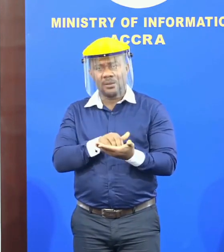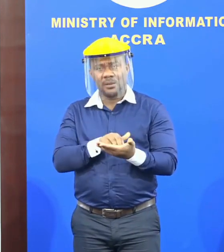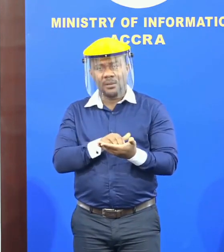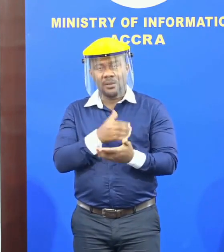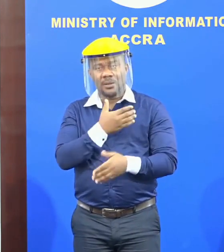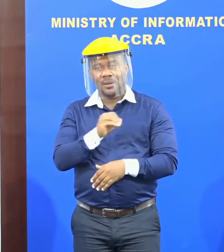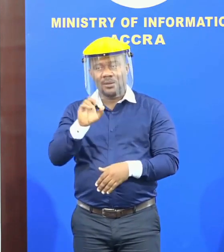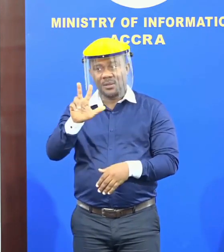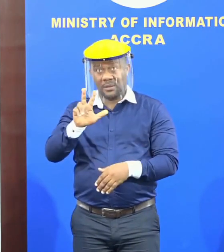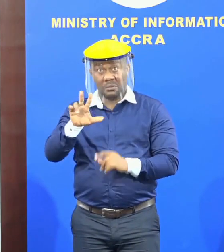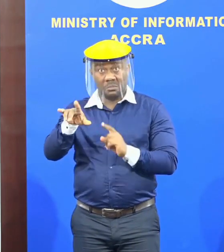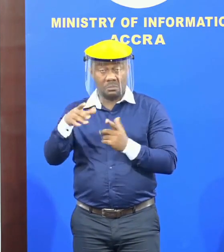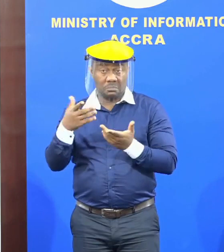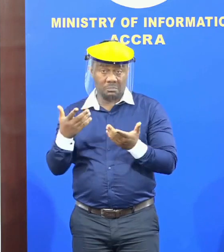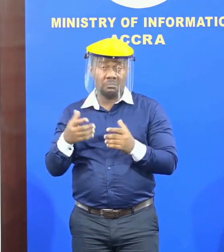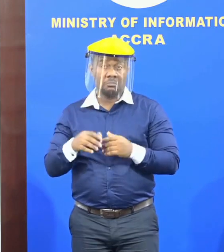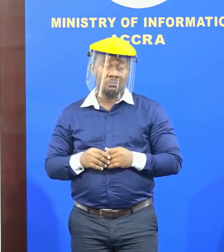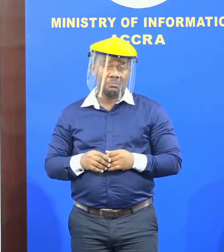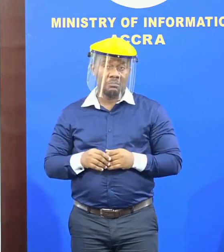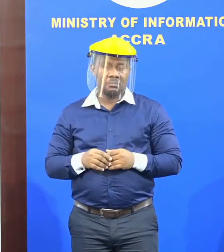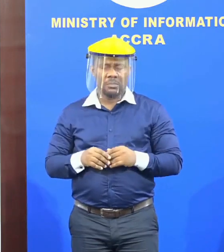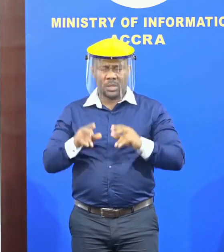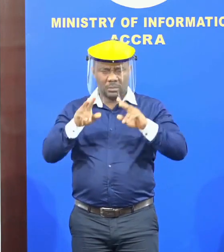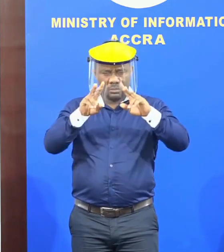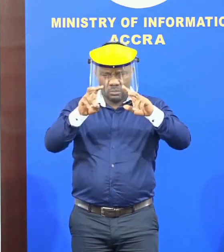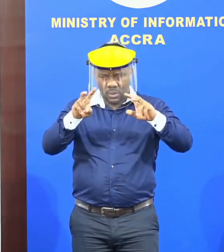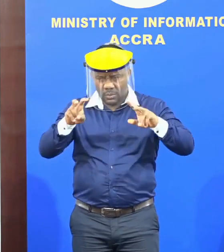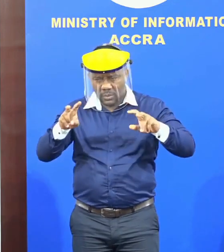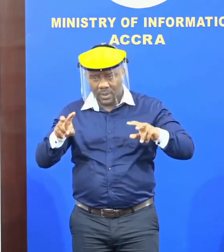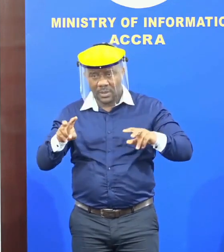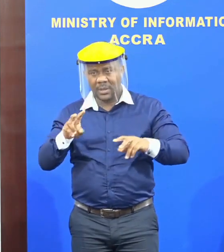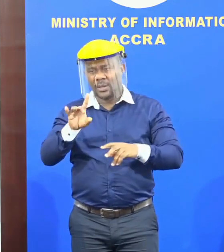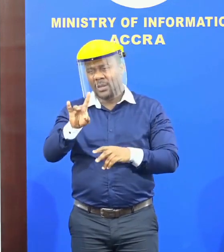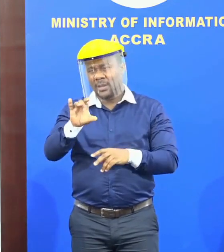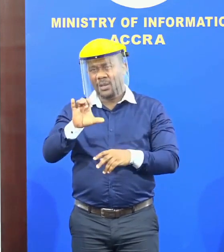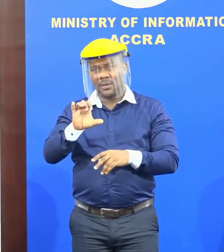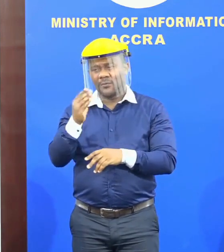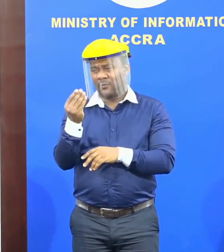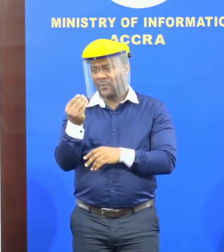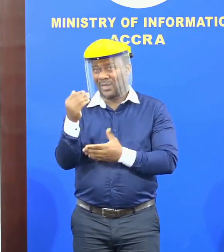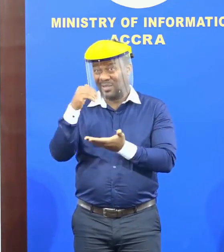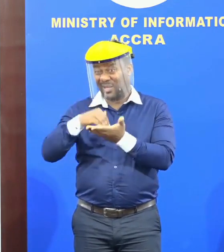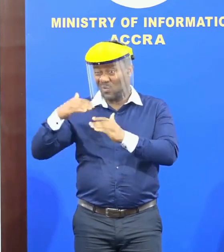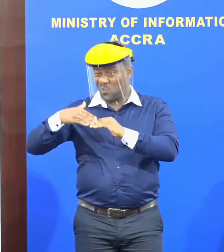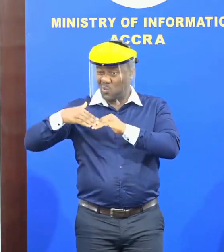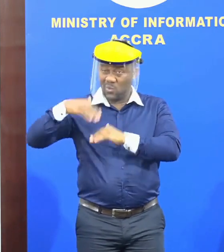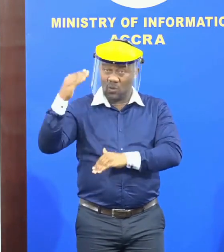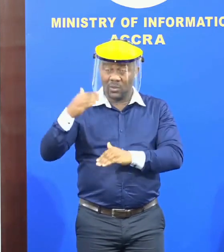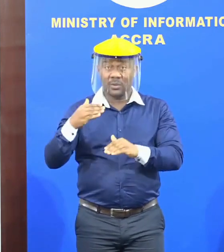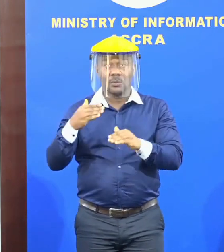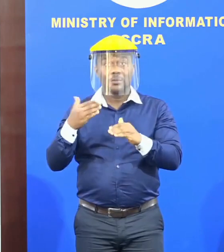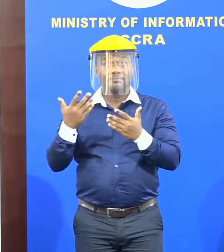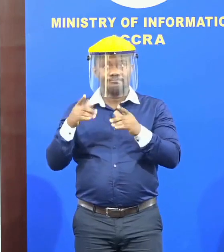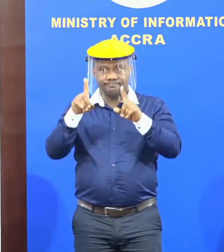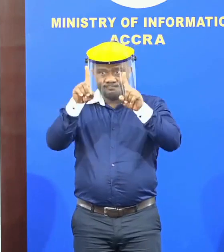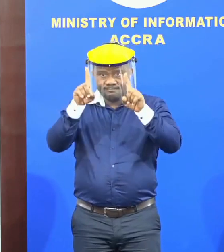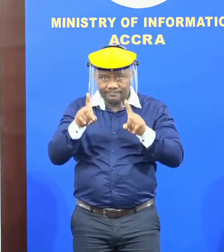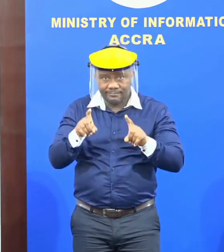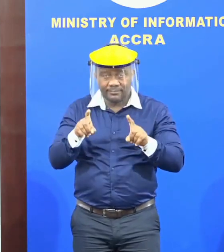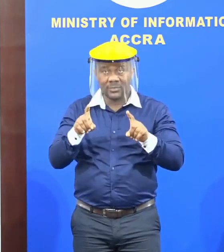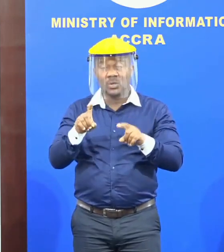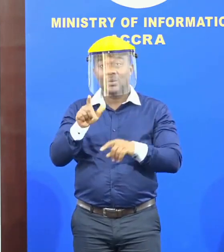73,003 cases. We've conducted 814,000 plus tests, leading to about